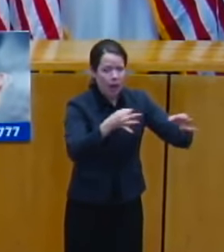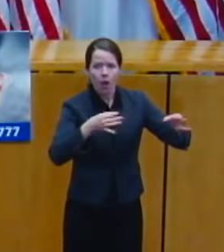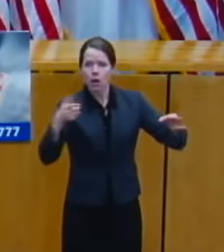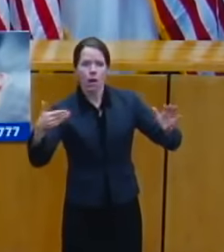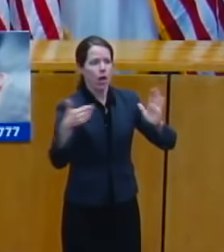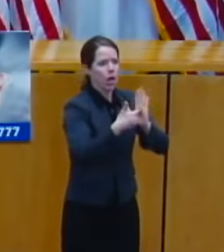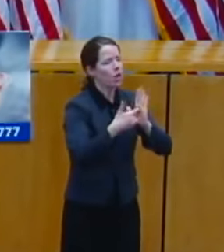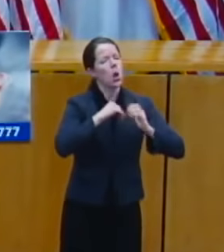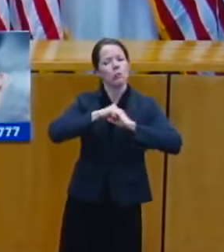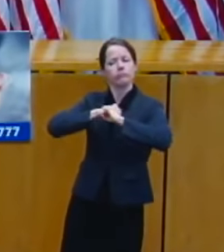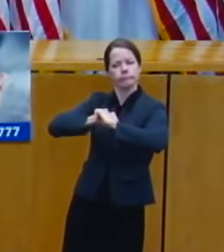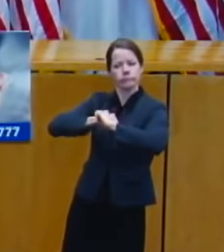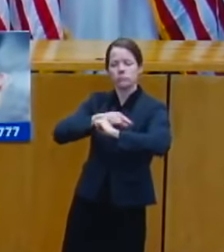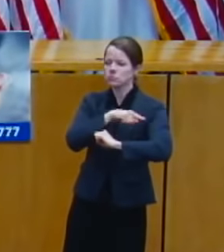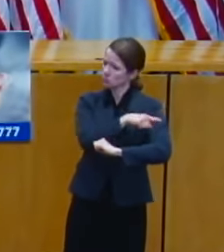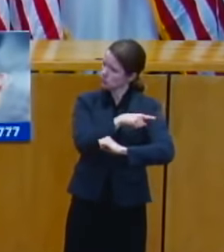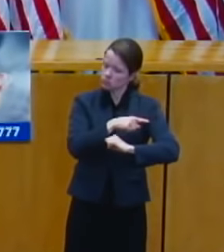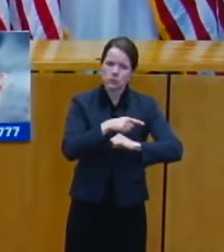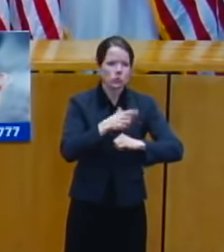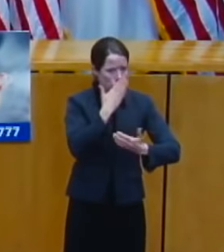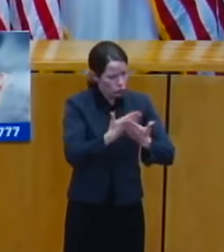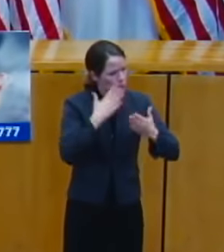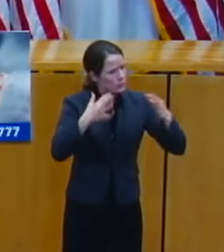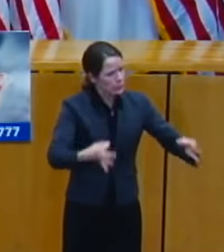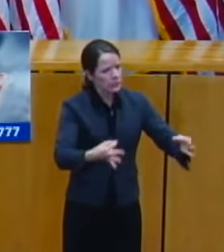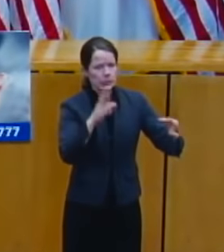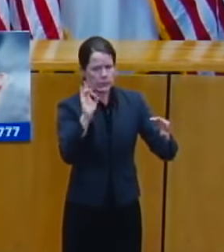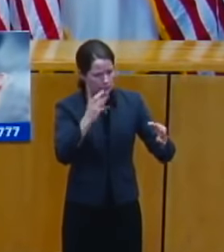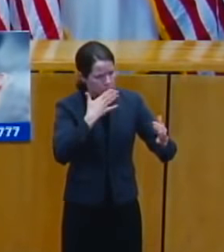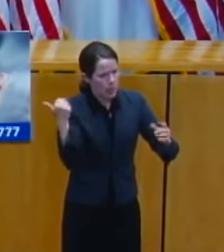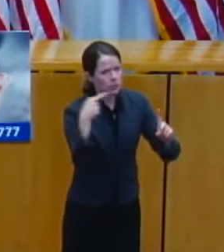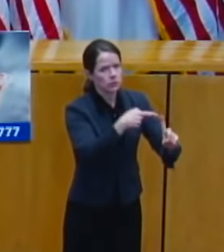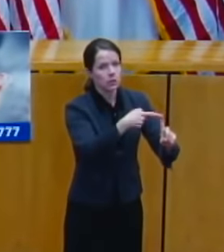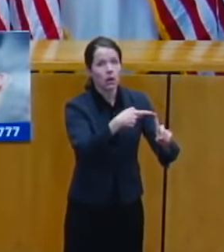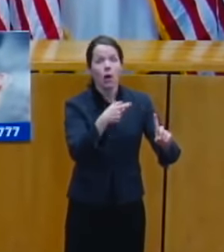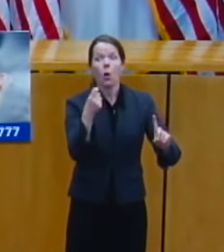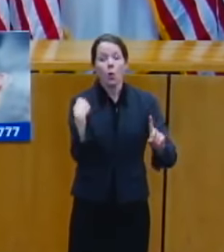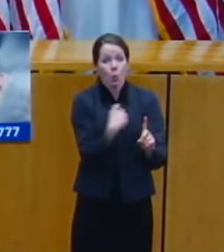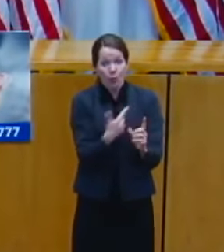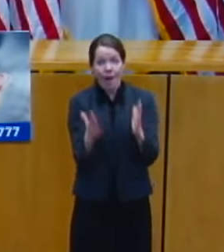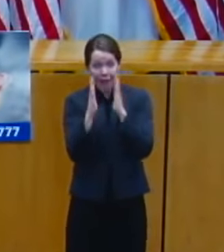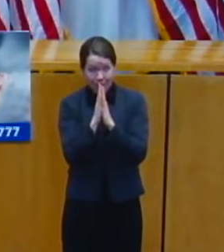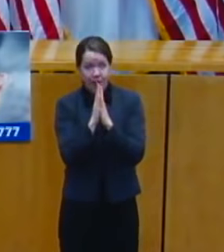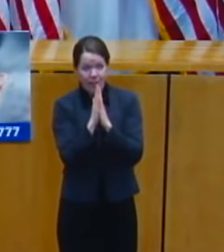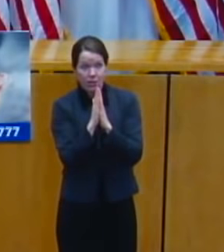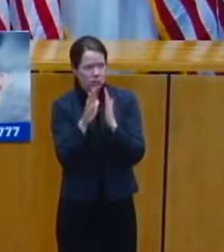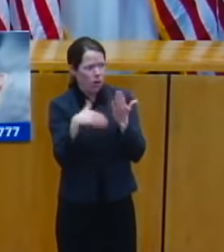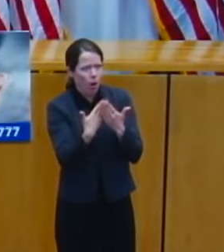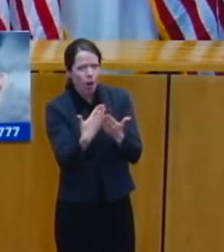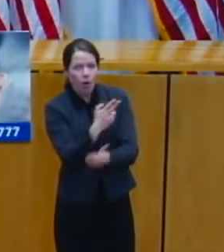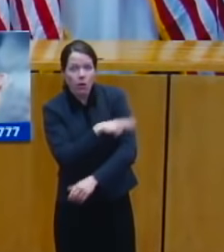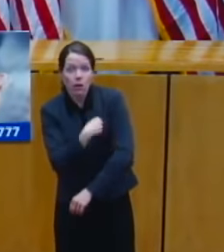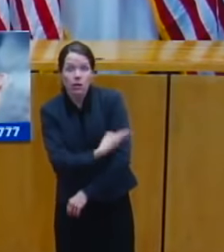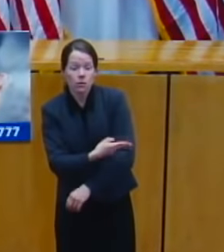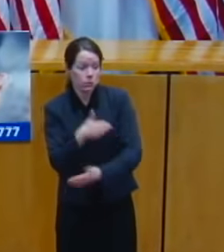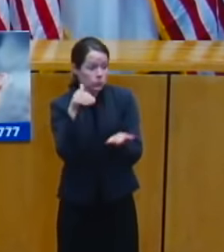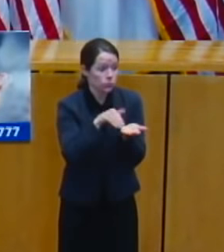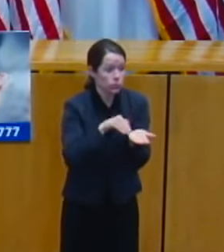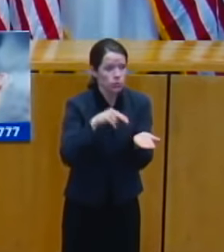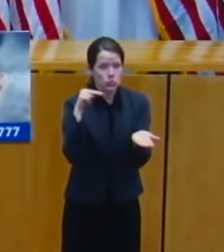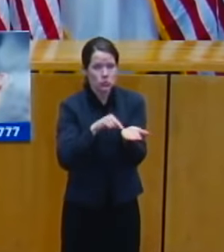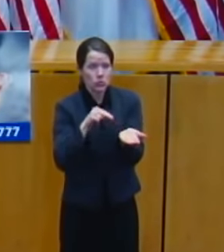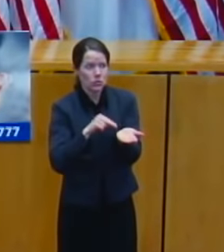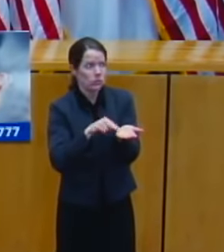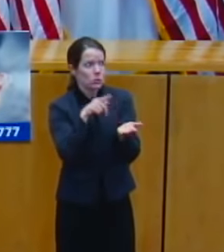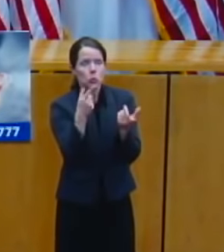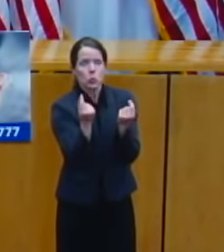our providers may be forced to make difficult choices, and we're asking them to operate in conditions that they've never planned for.